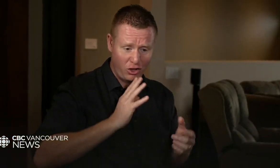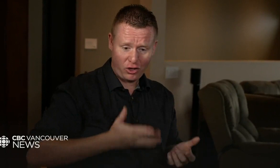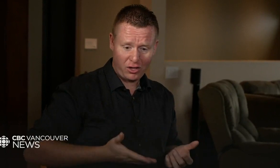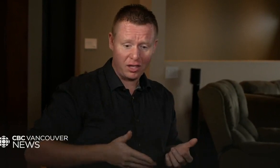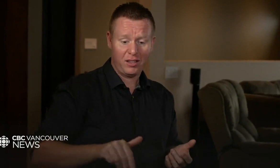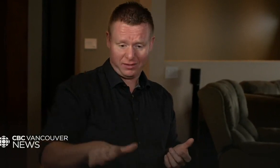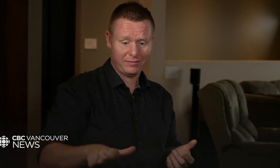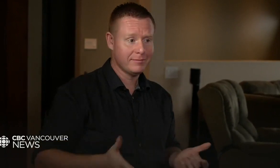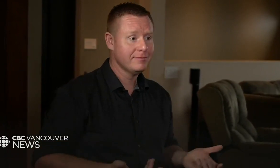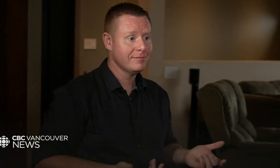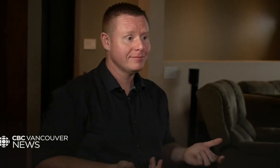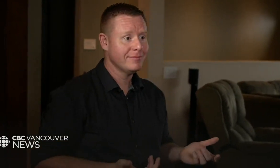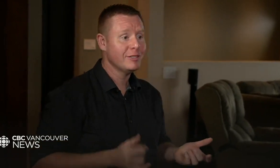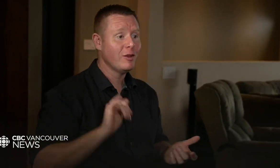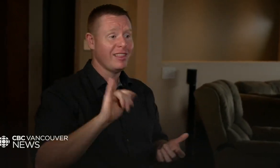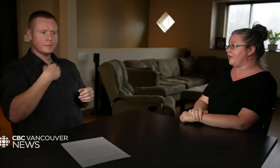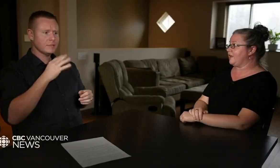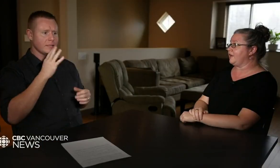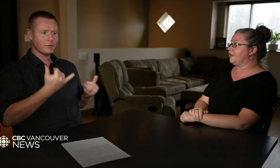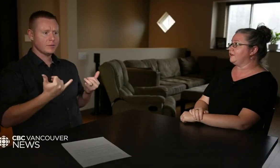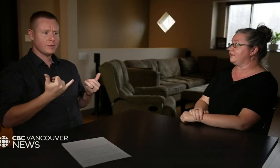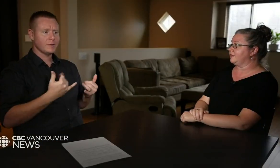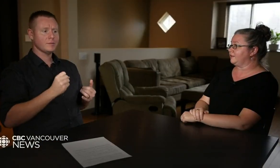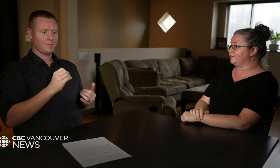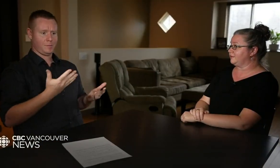of what that silence can feel like